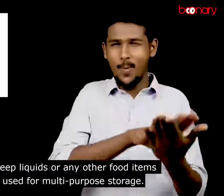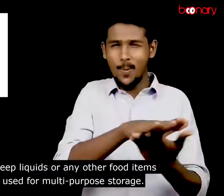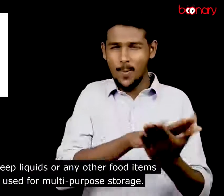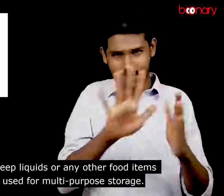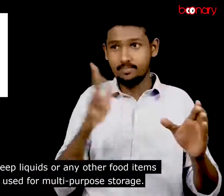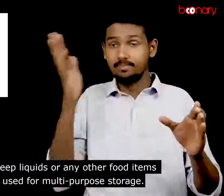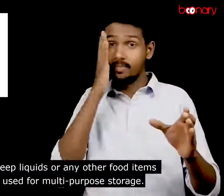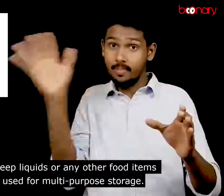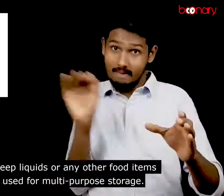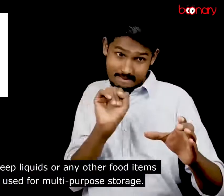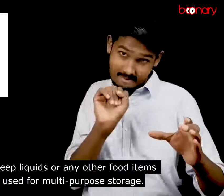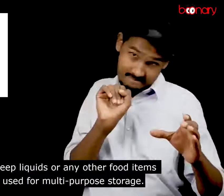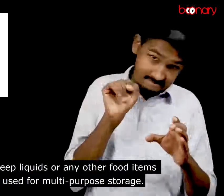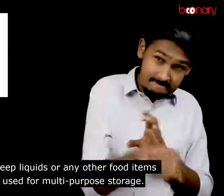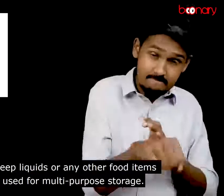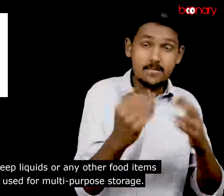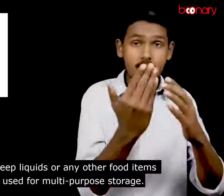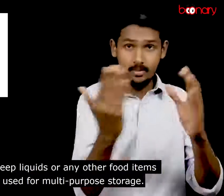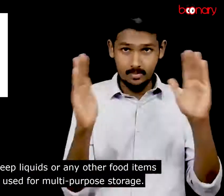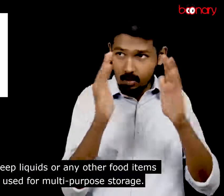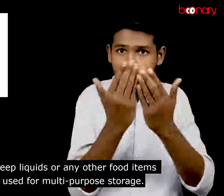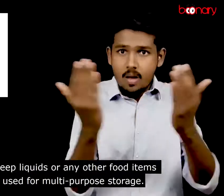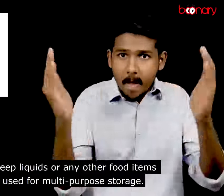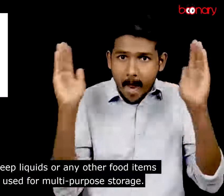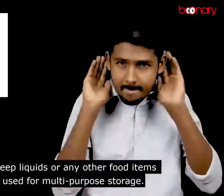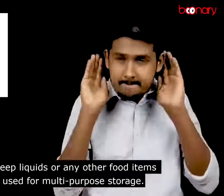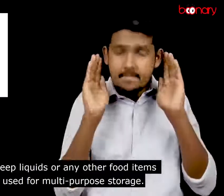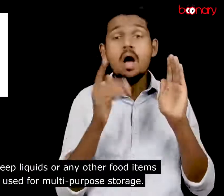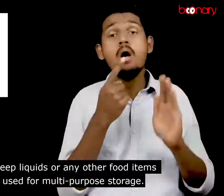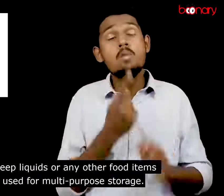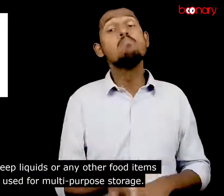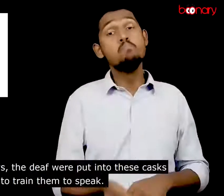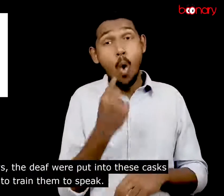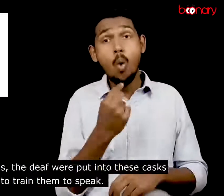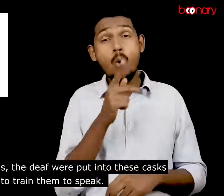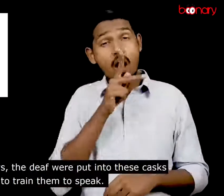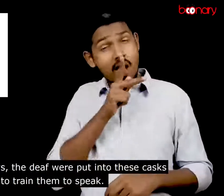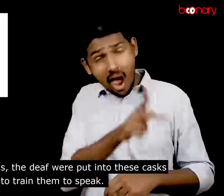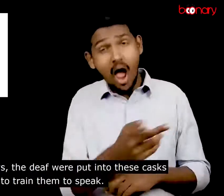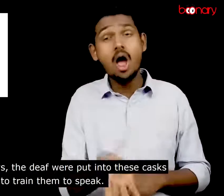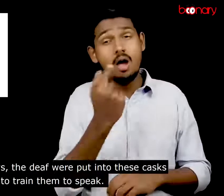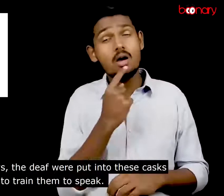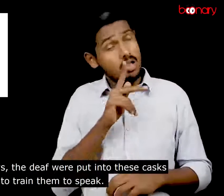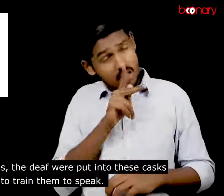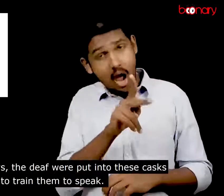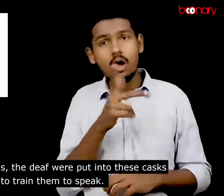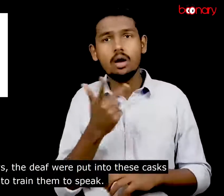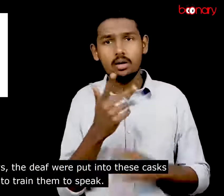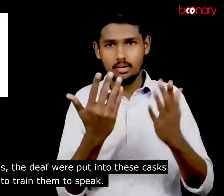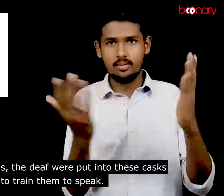food items, or it was used for multi-purpose storage. In those days, the deaf were put into these